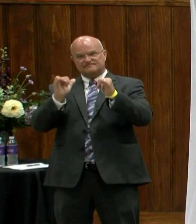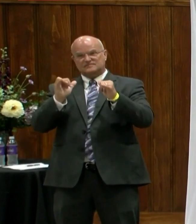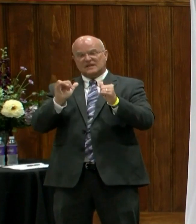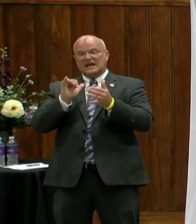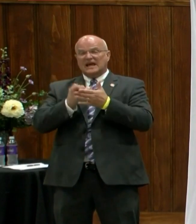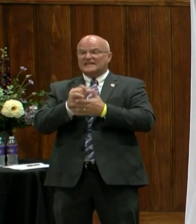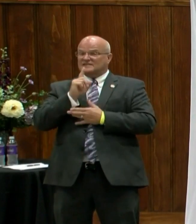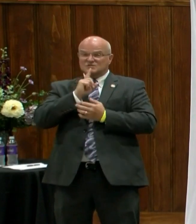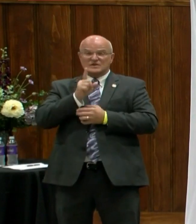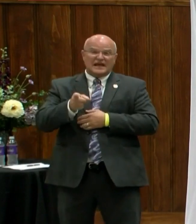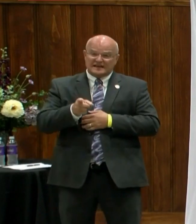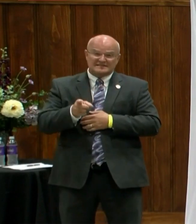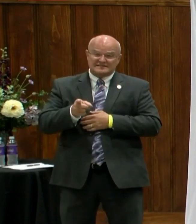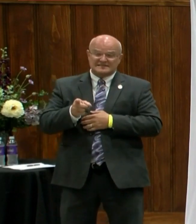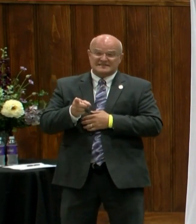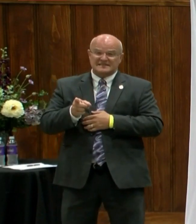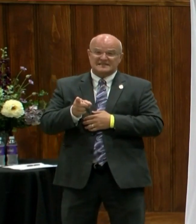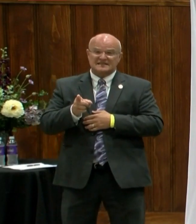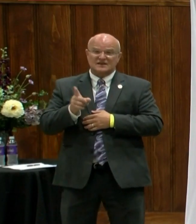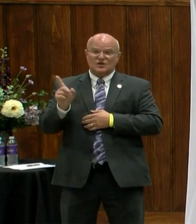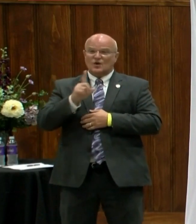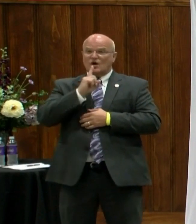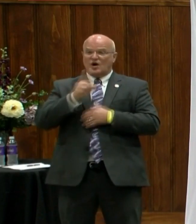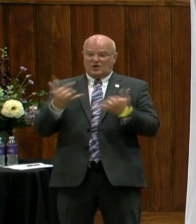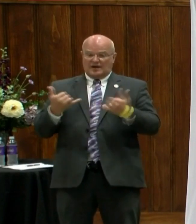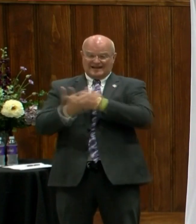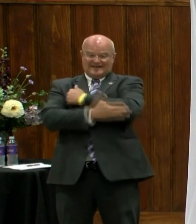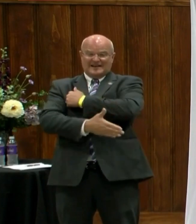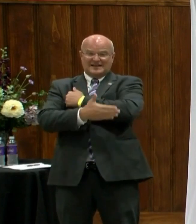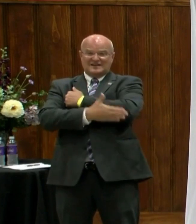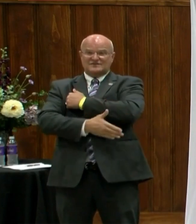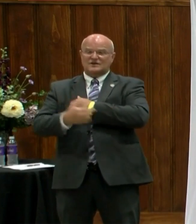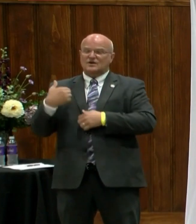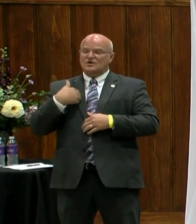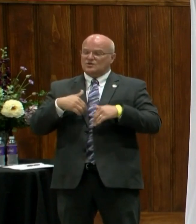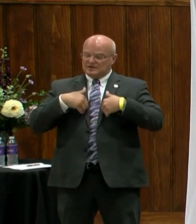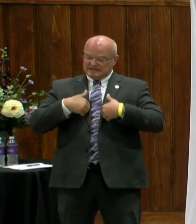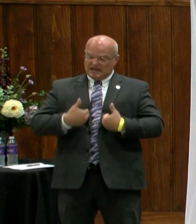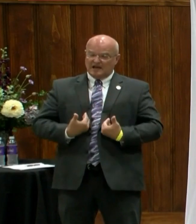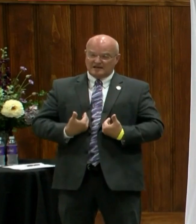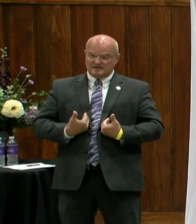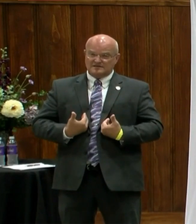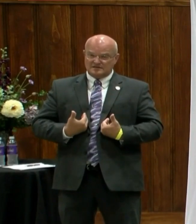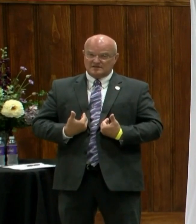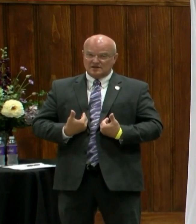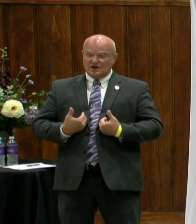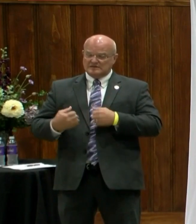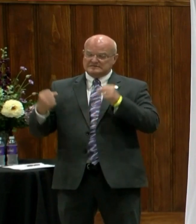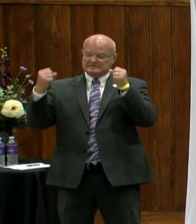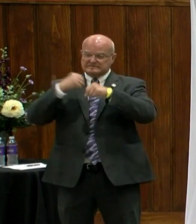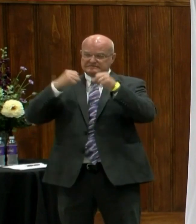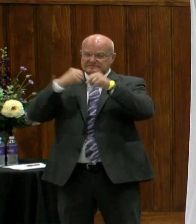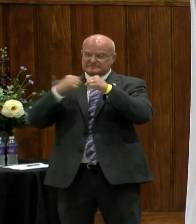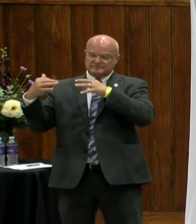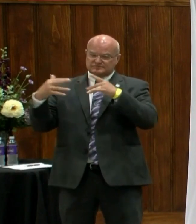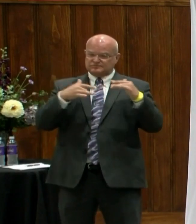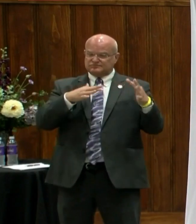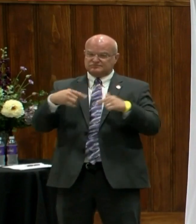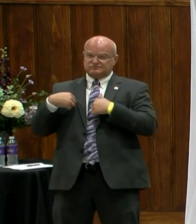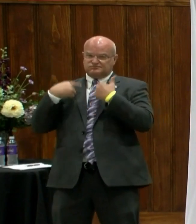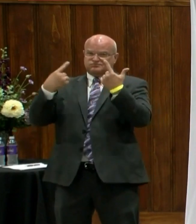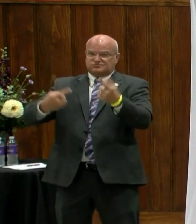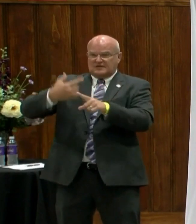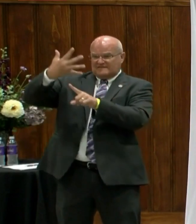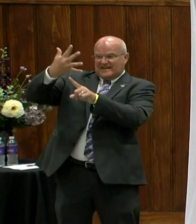And that's a reality of where we are in our country, that we're tired. We've been fighting this battle for close